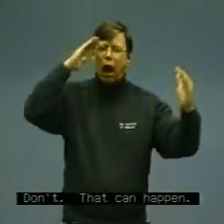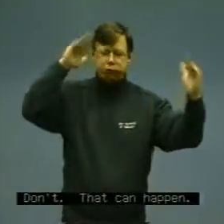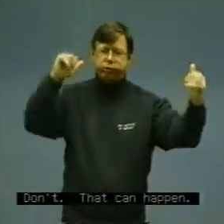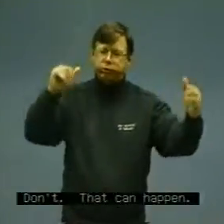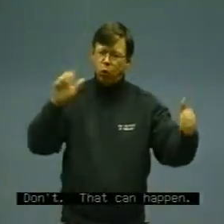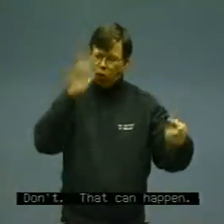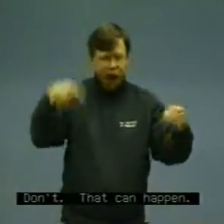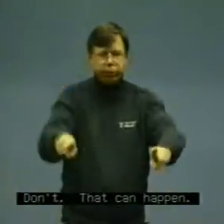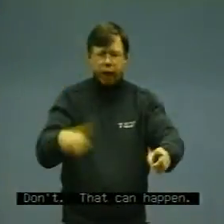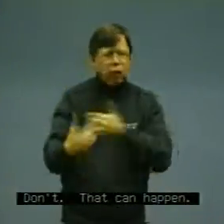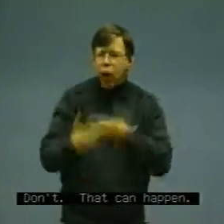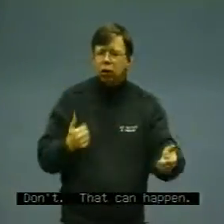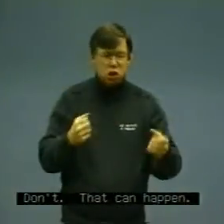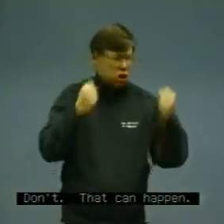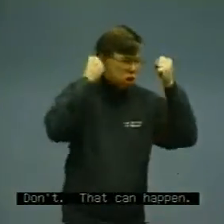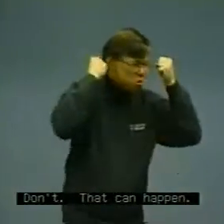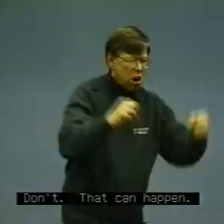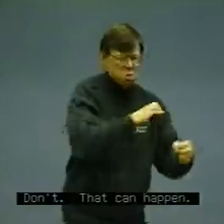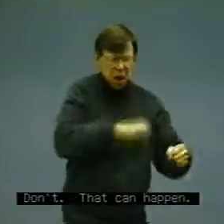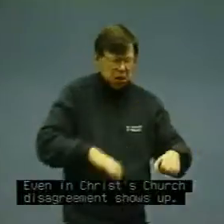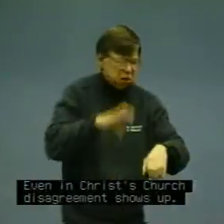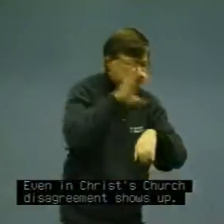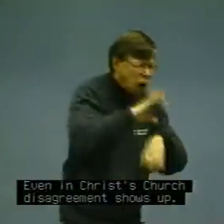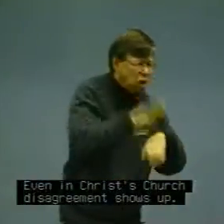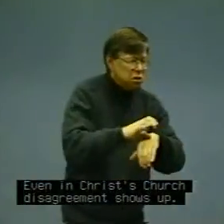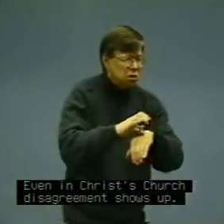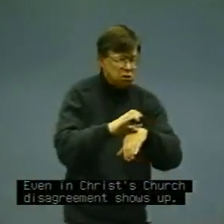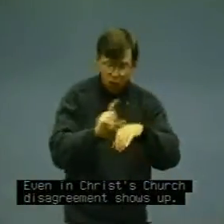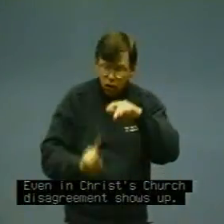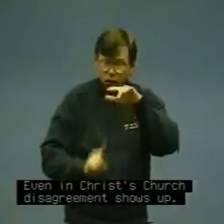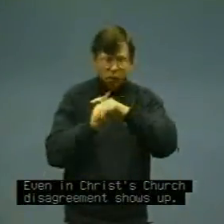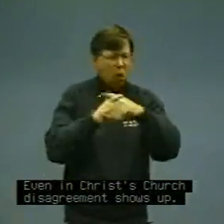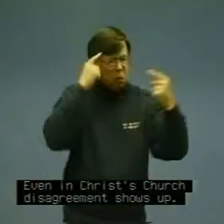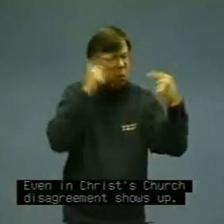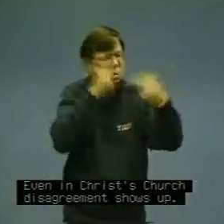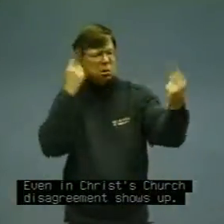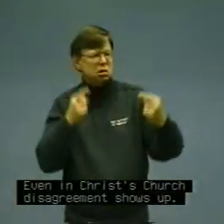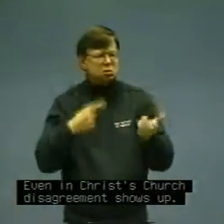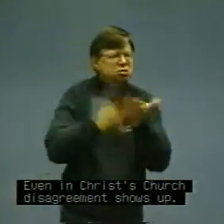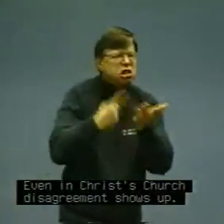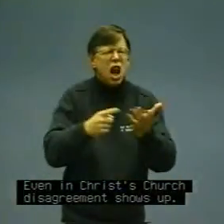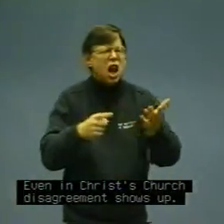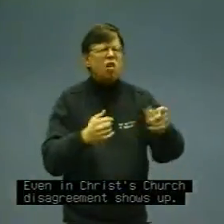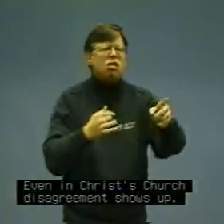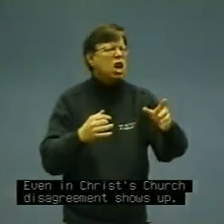depressed? Don't. That can happen. Even in Christ's church, disagreement shows up.